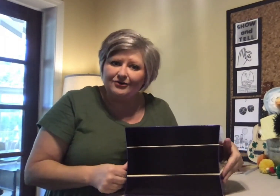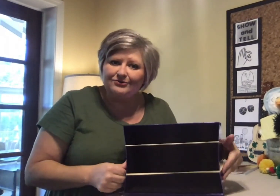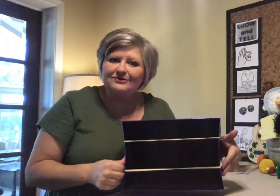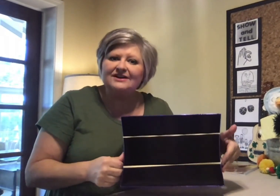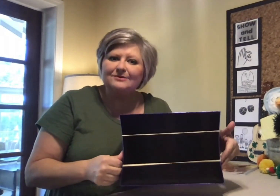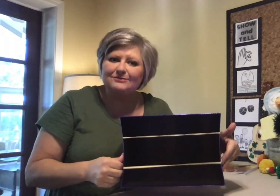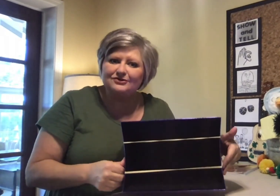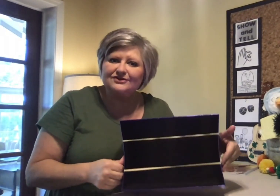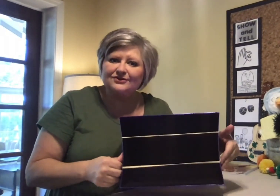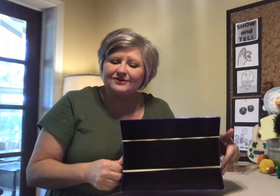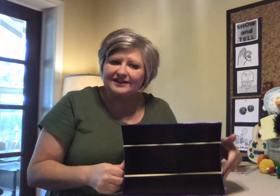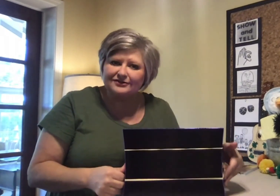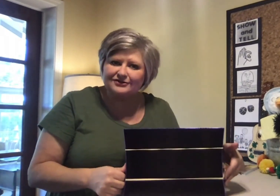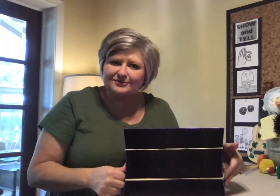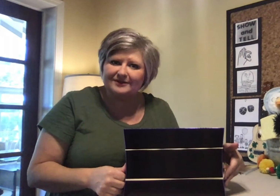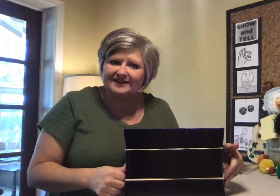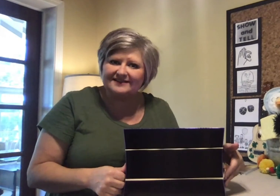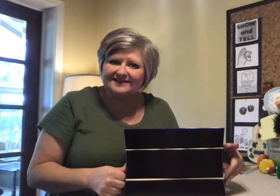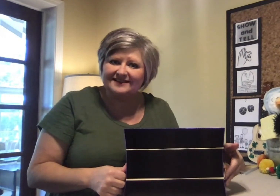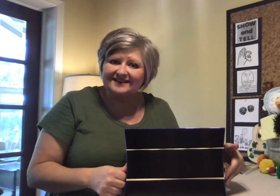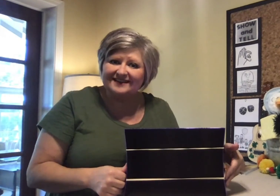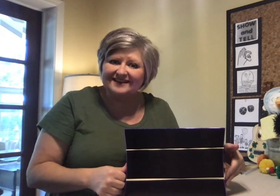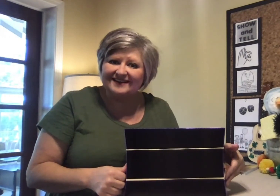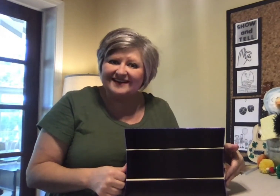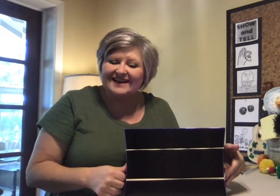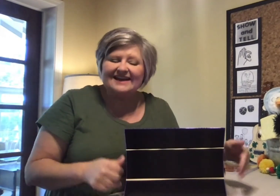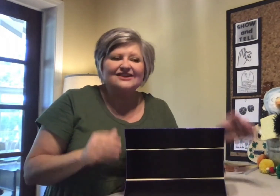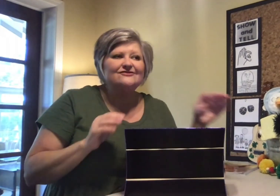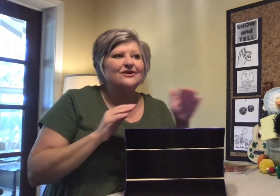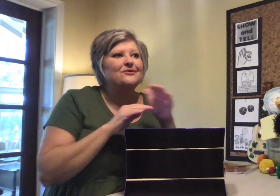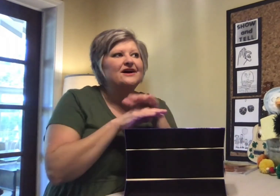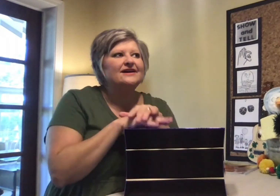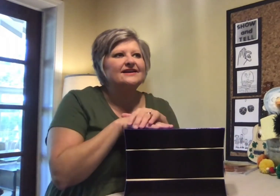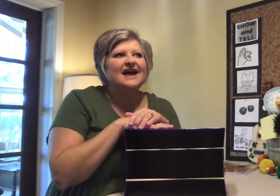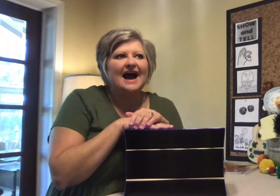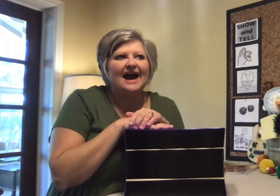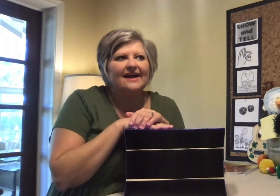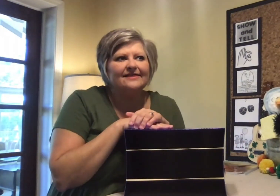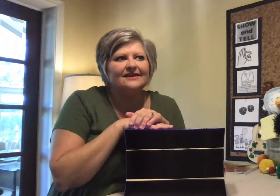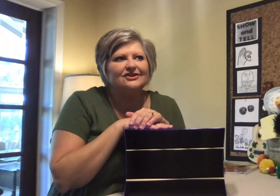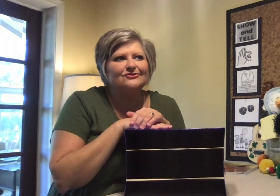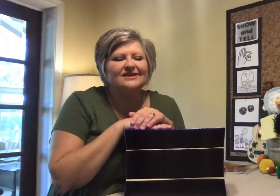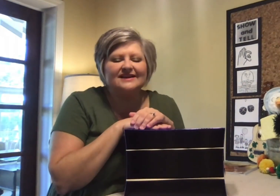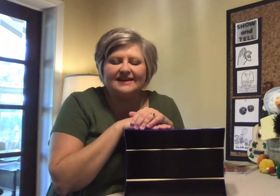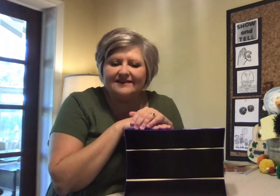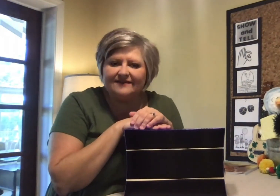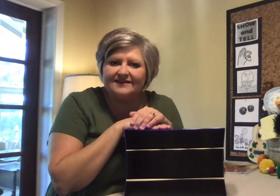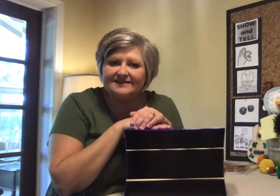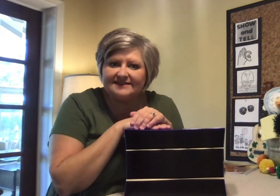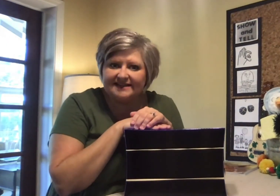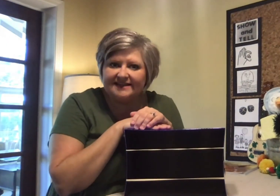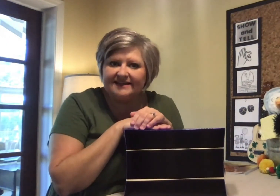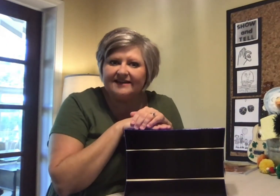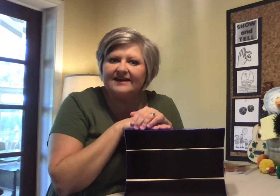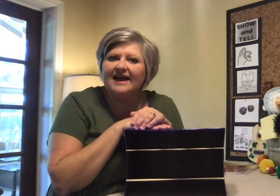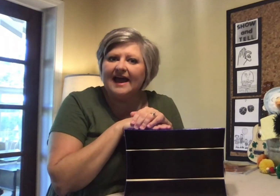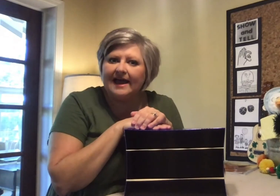own musical instrument. You know what? I think you could even sing